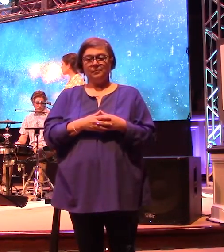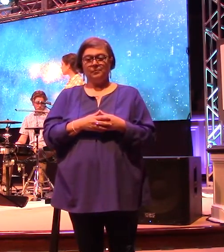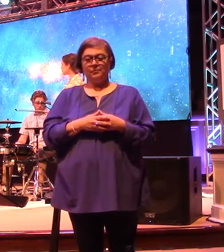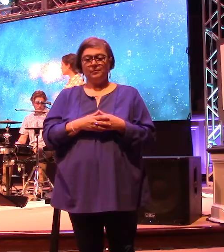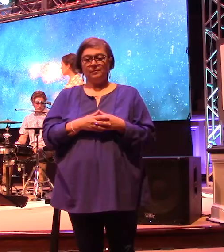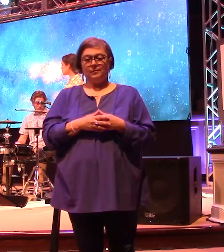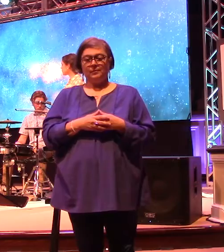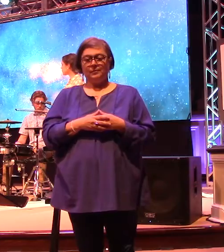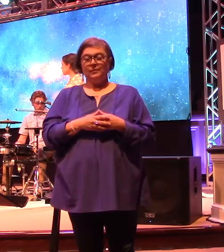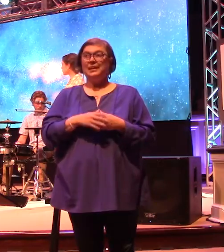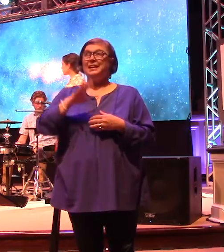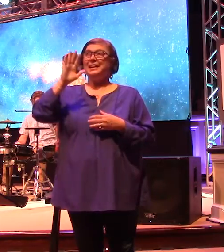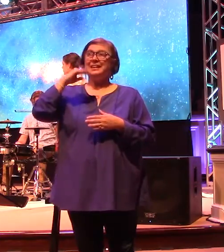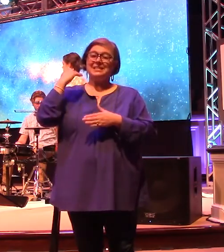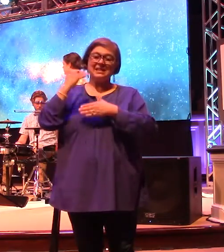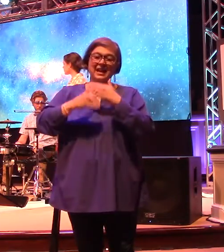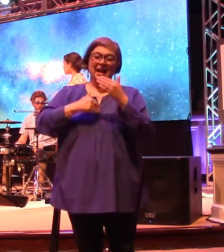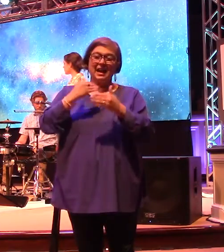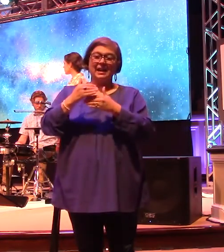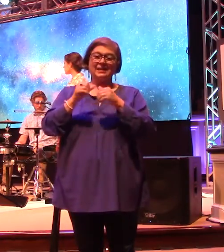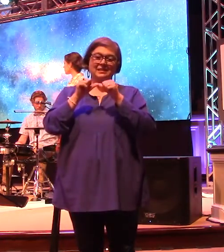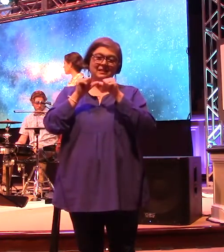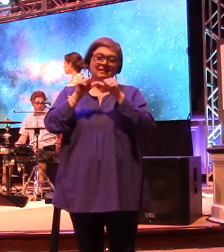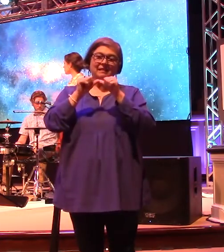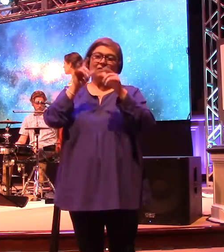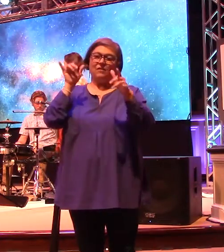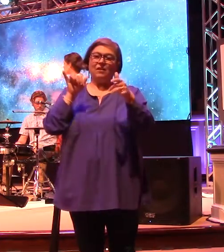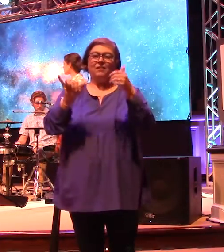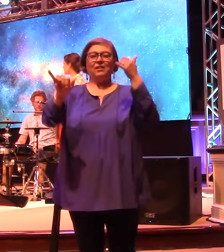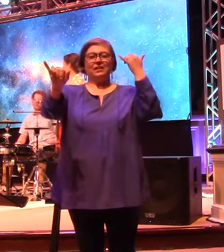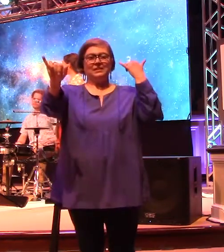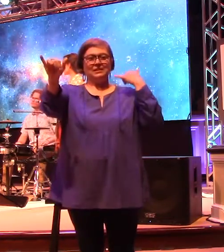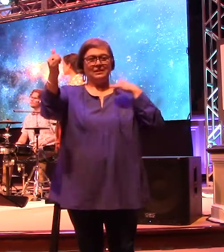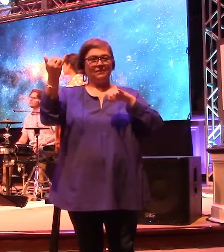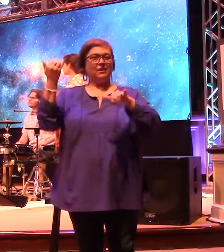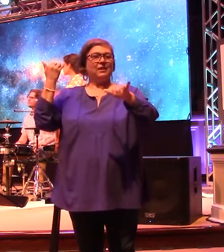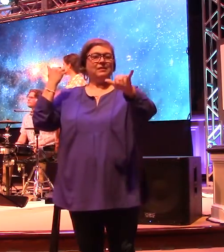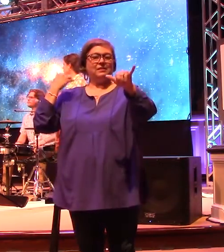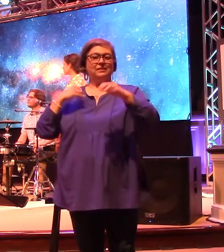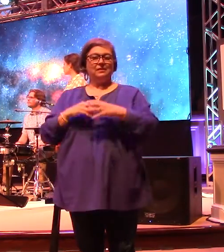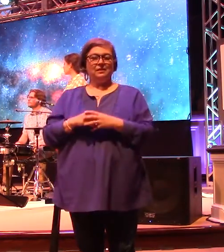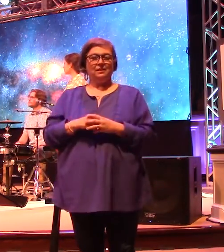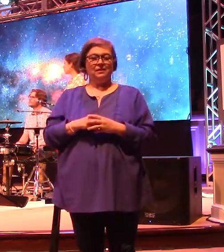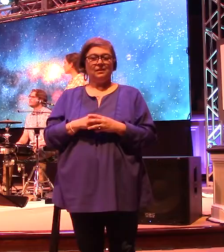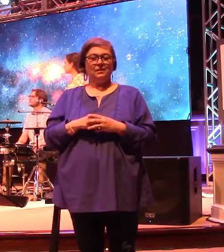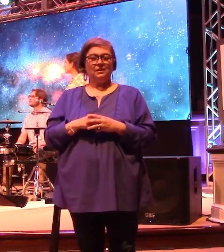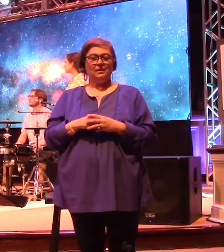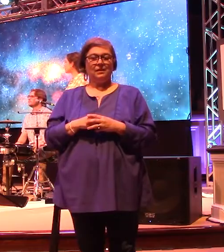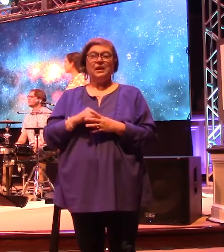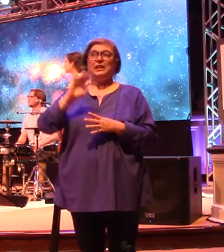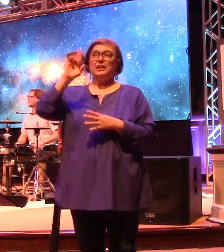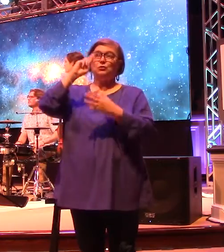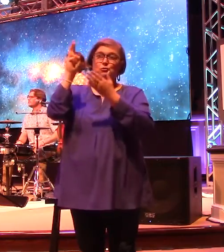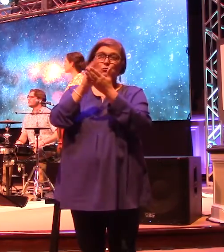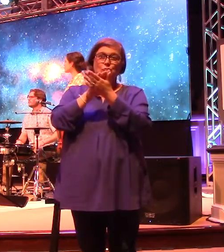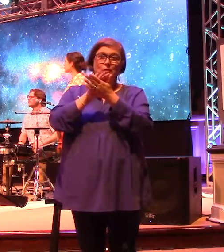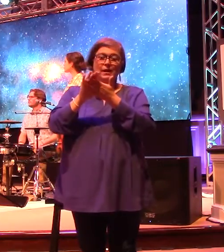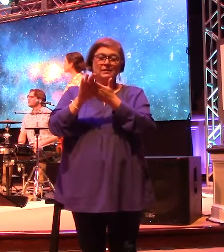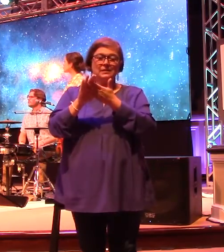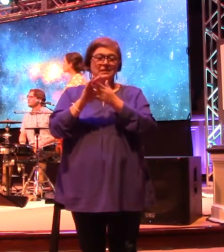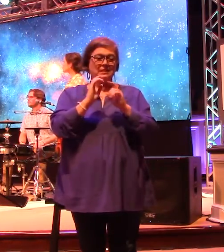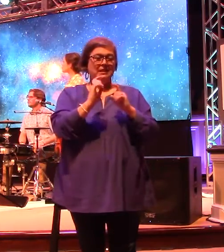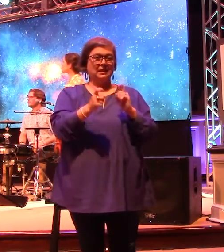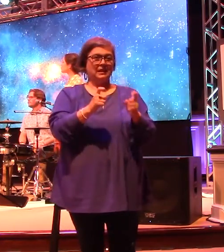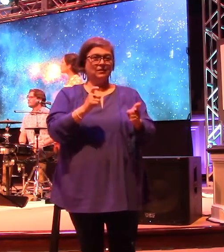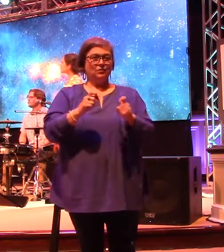of the Lord is from everlasting to everlasting on those who fear him, and his righteousness to children's children,